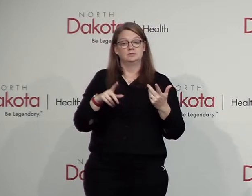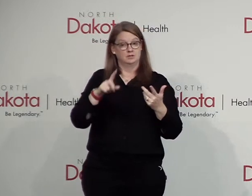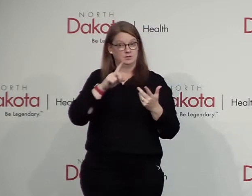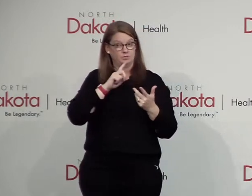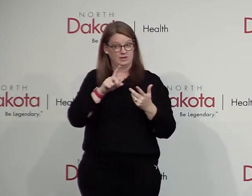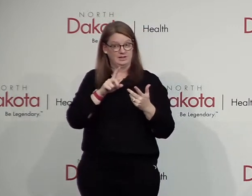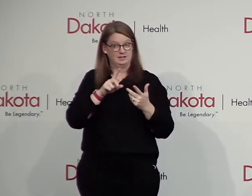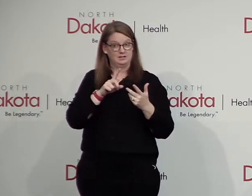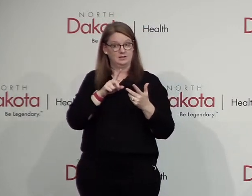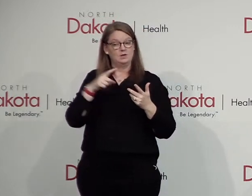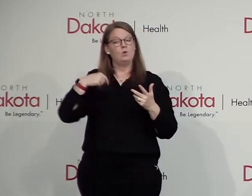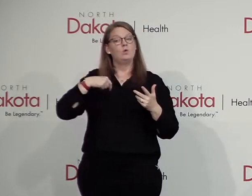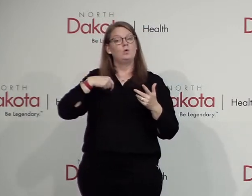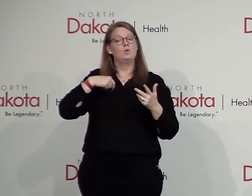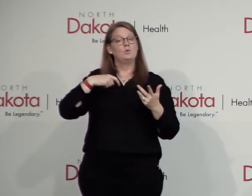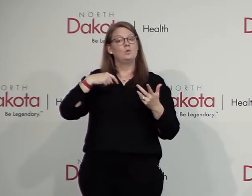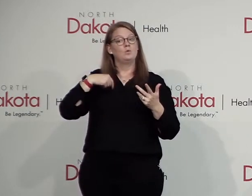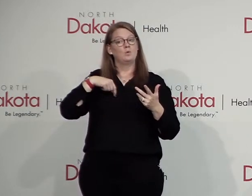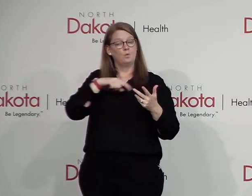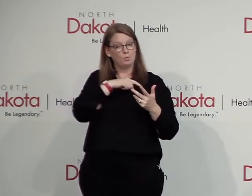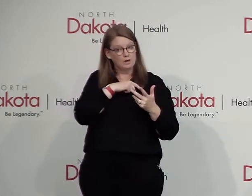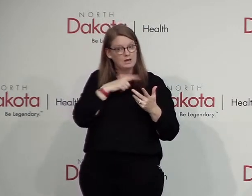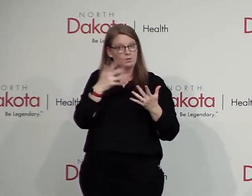good shape to be healthful.